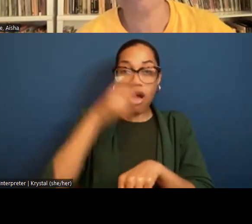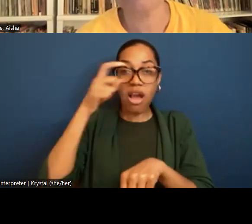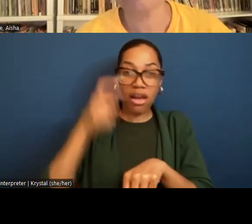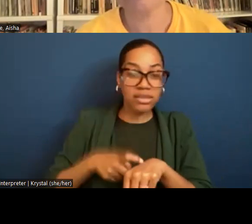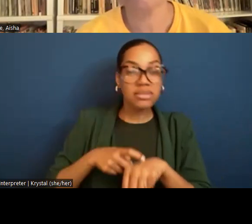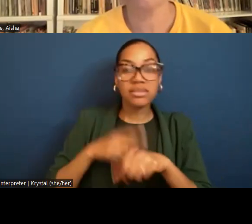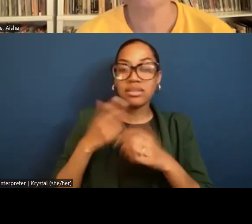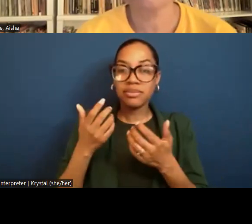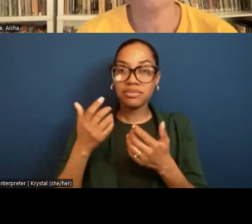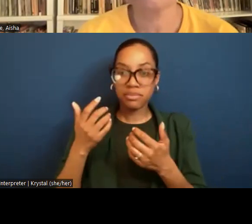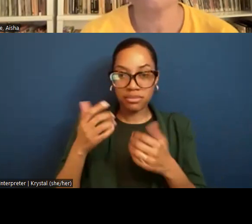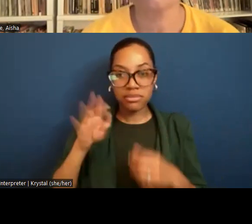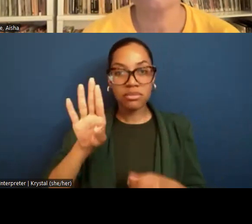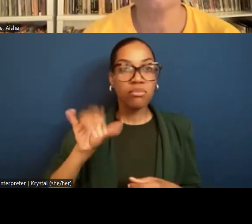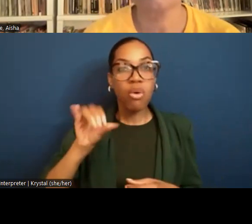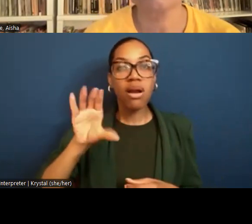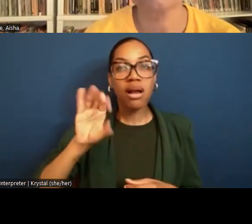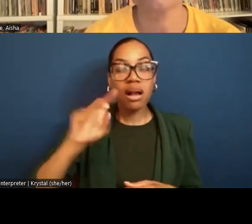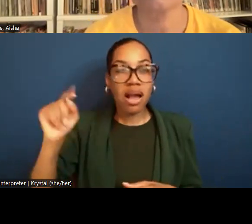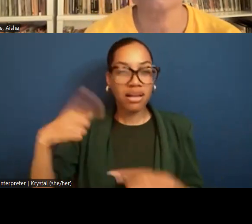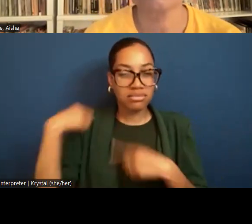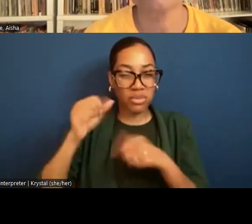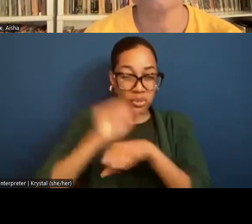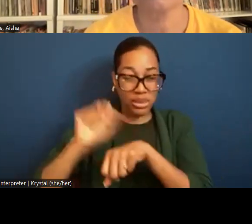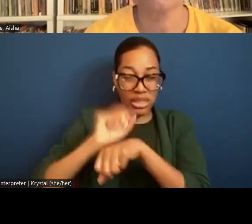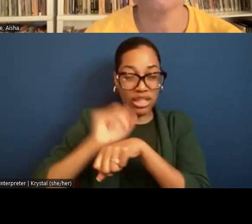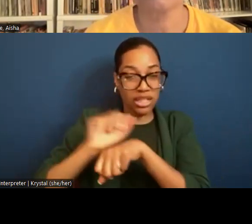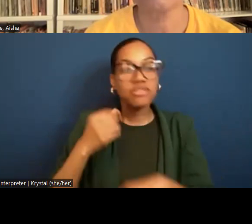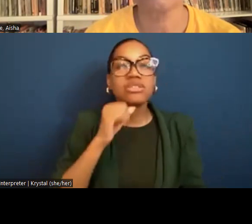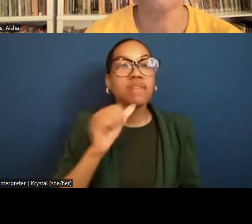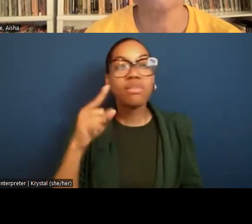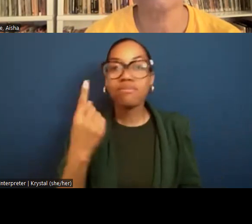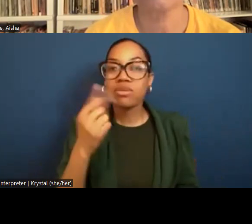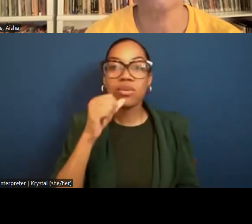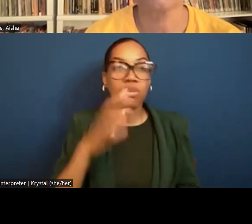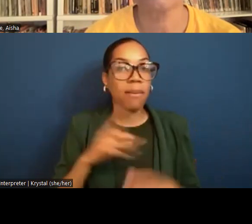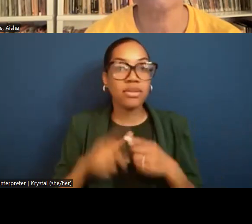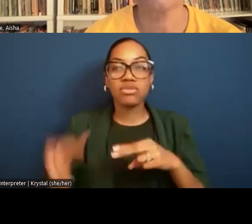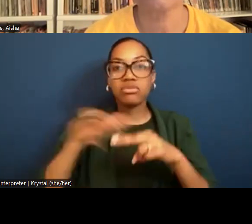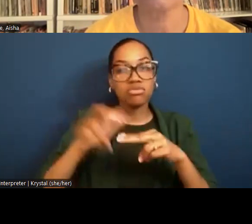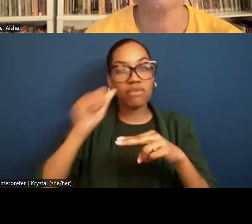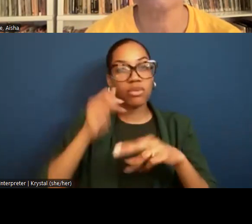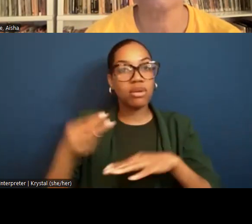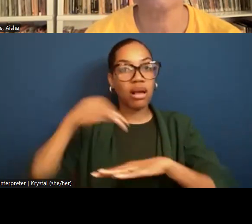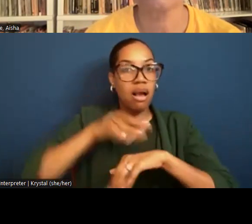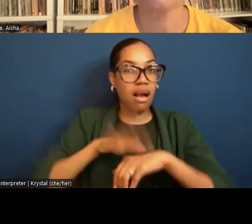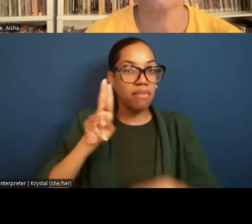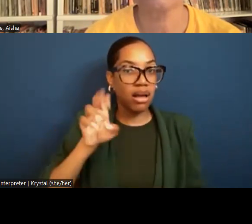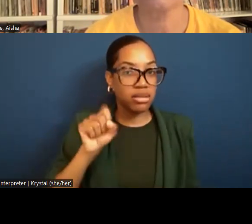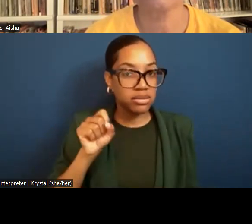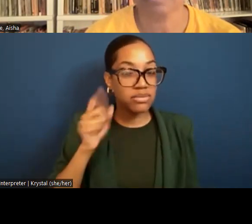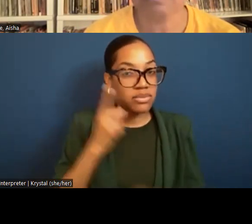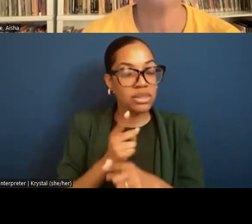are getting, which is a lot that they're not getting, right? So they're not learning, like what you said, Dr. White, that they have a